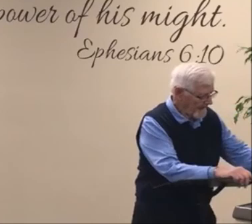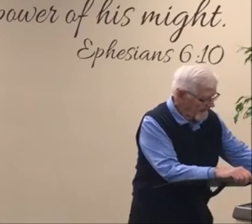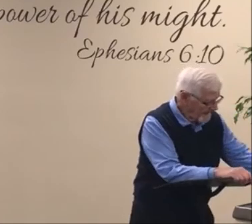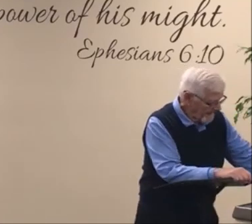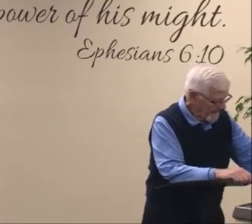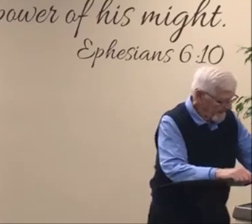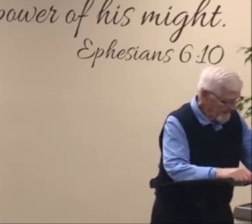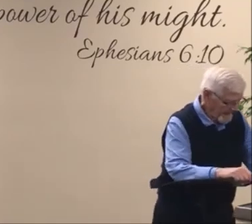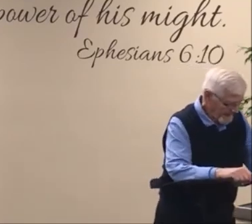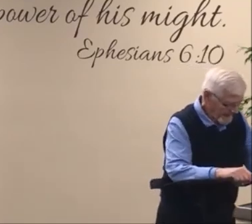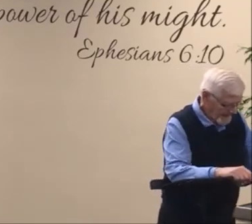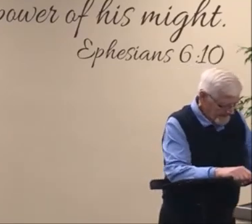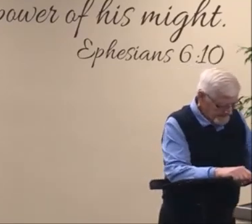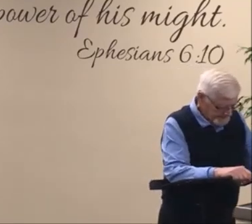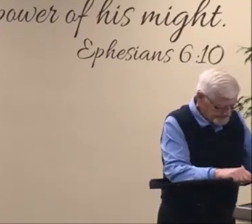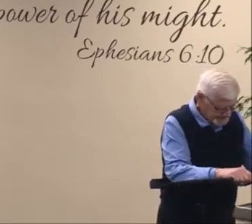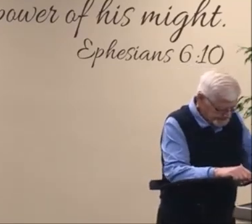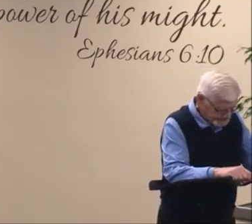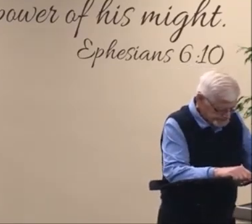minute.